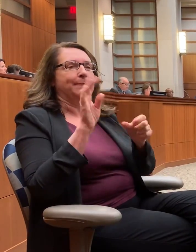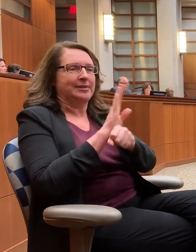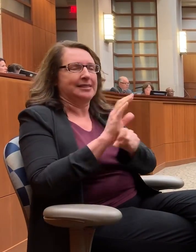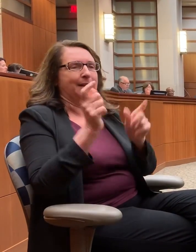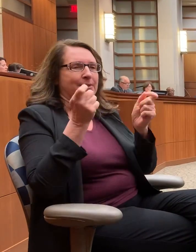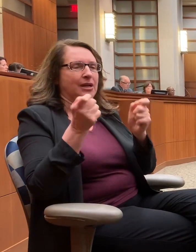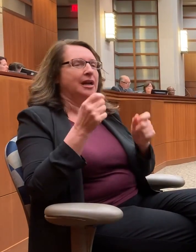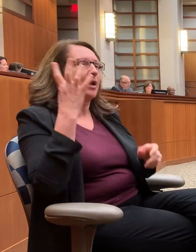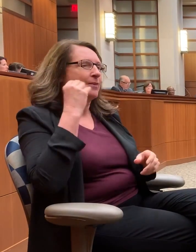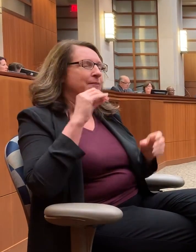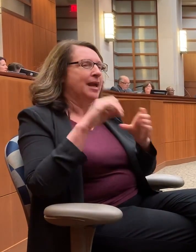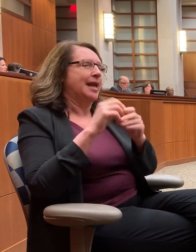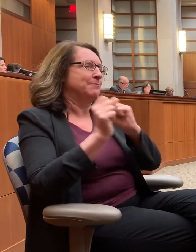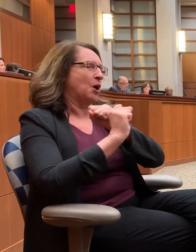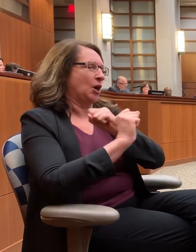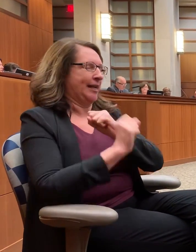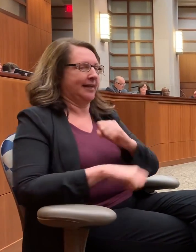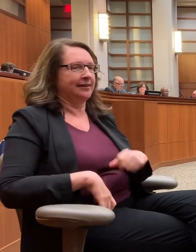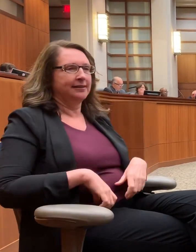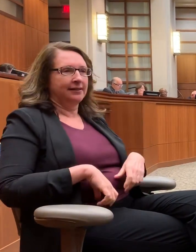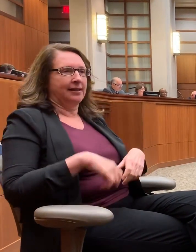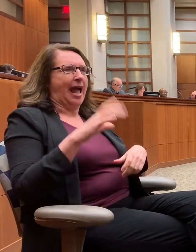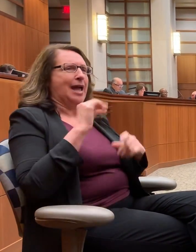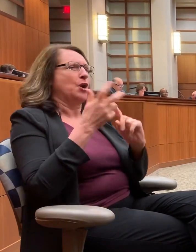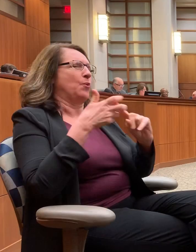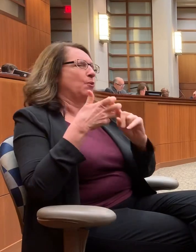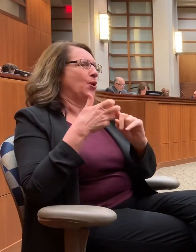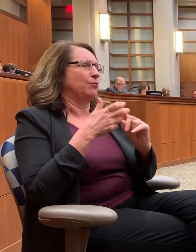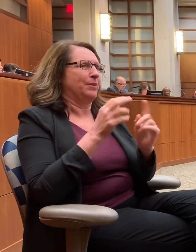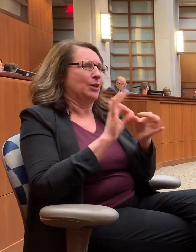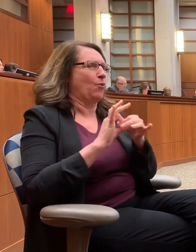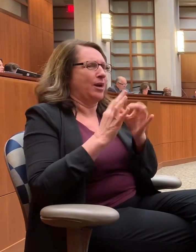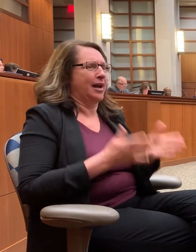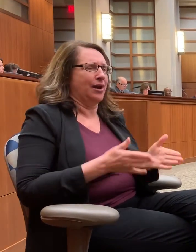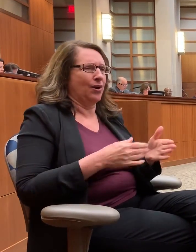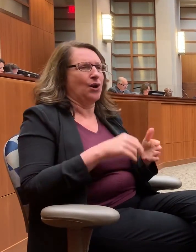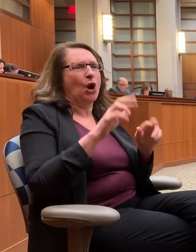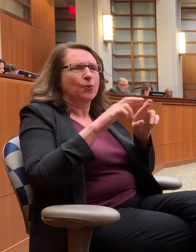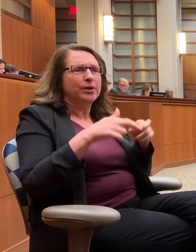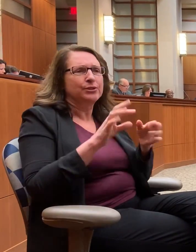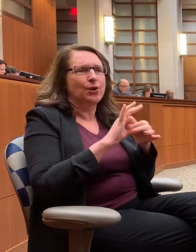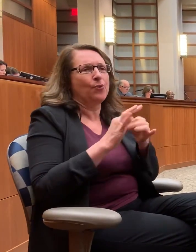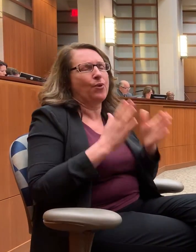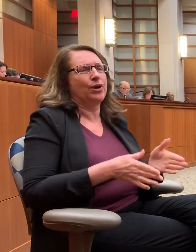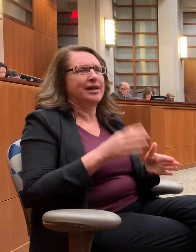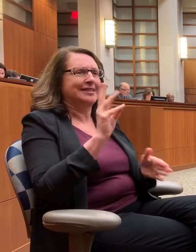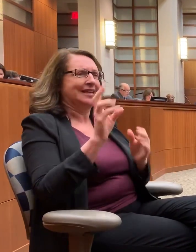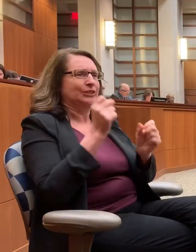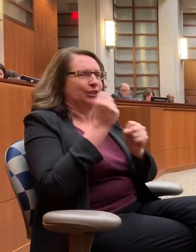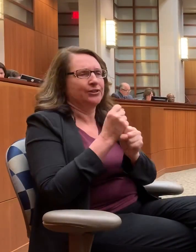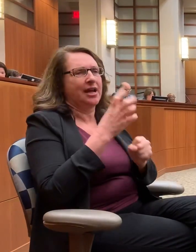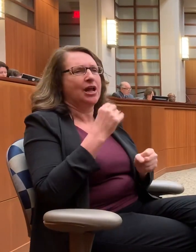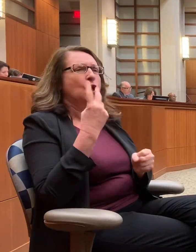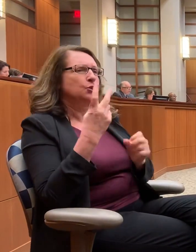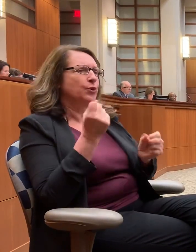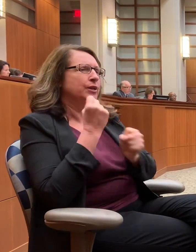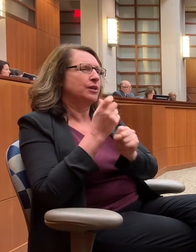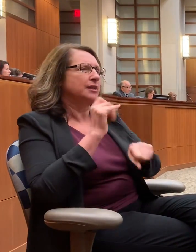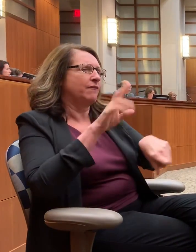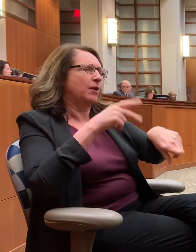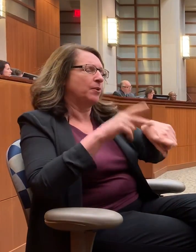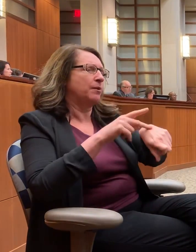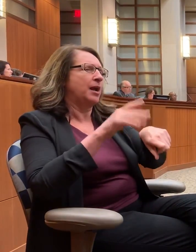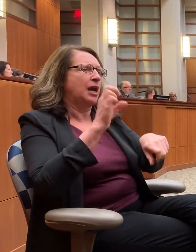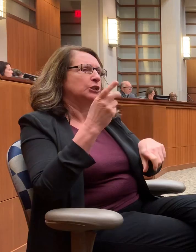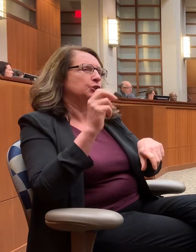administration, experience in marketing and recruitment coordinator, regional coordinator, 6 years, and 2 years principal